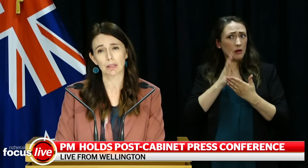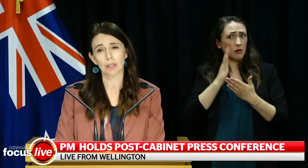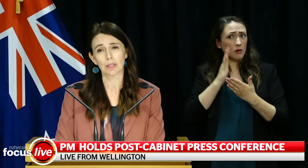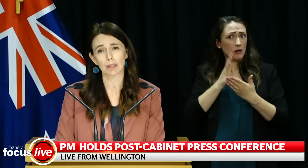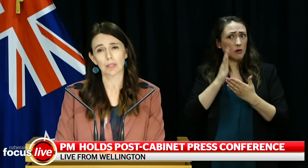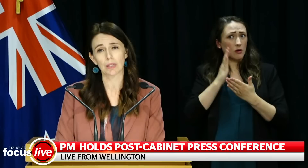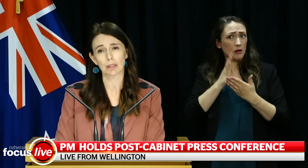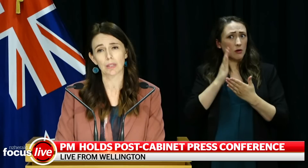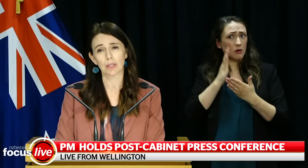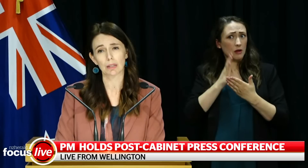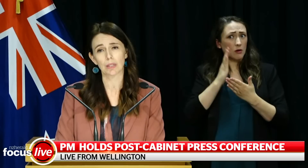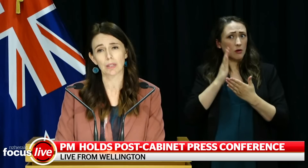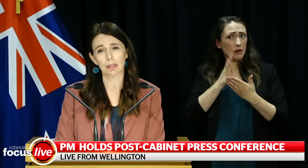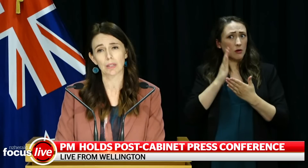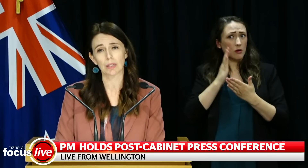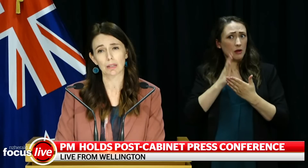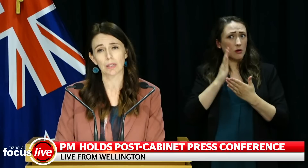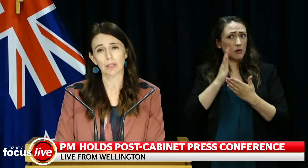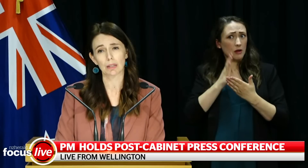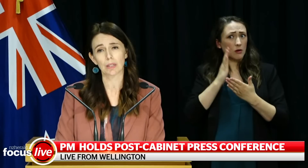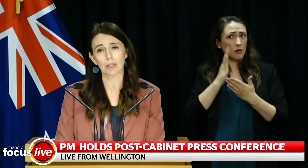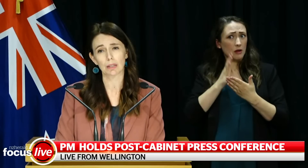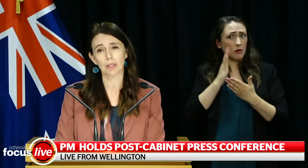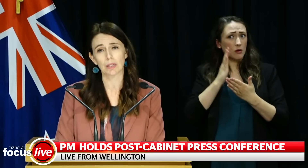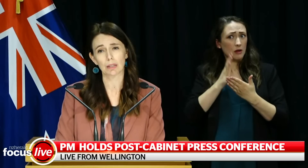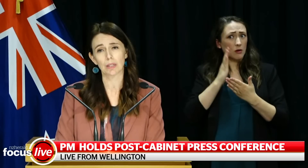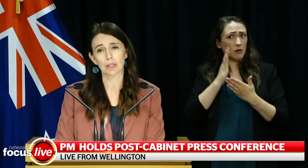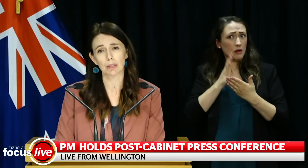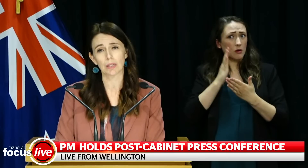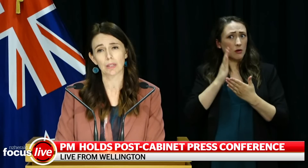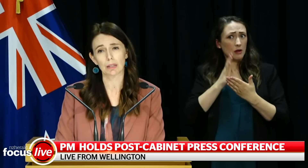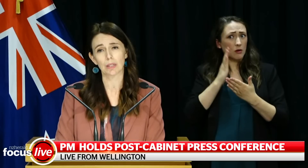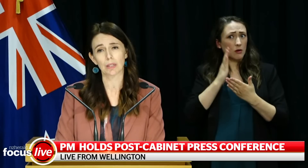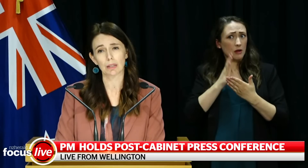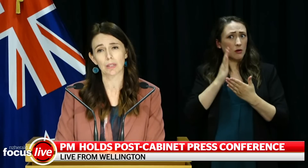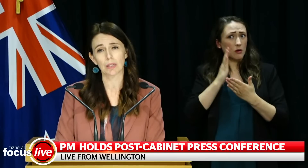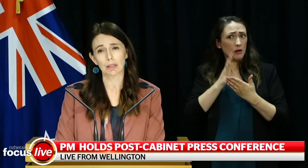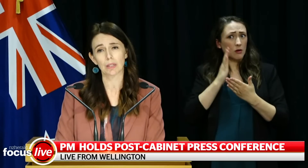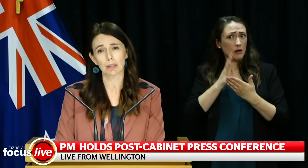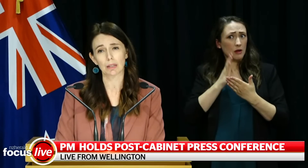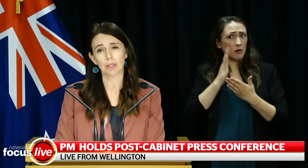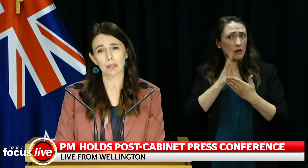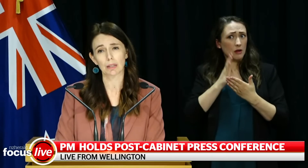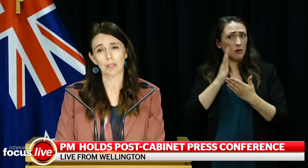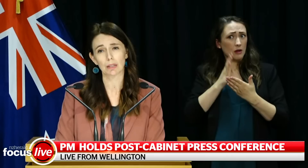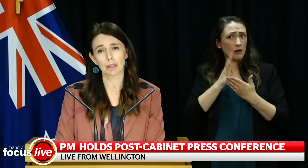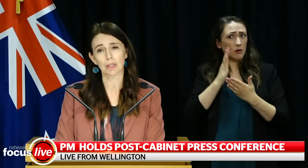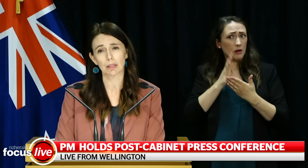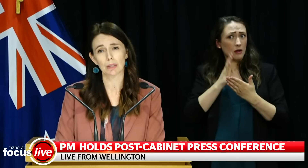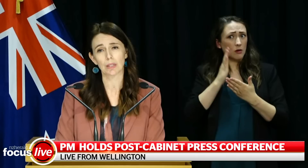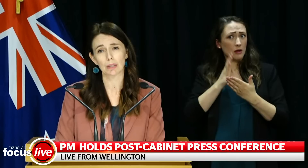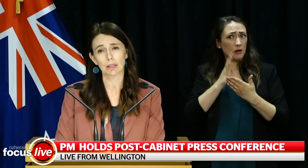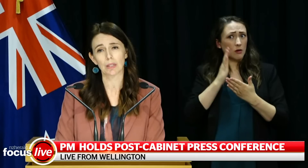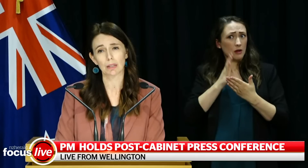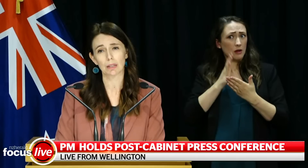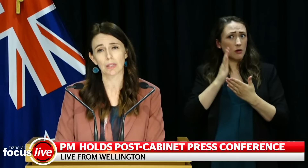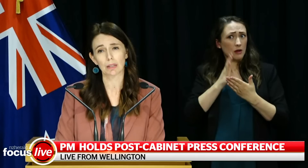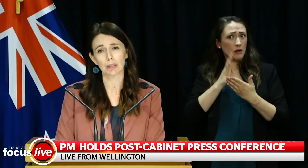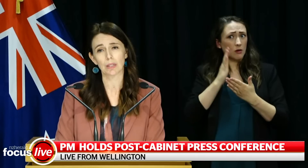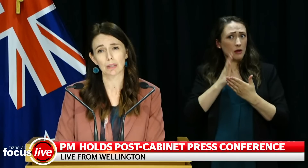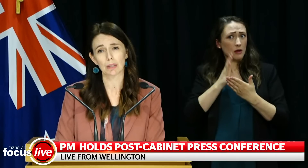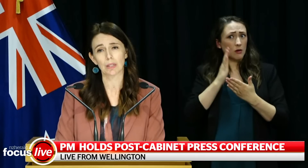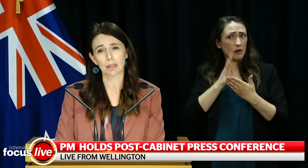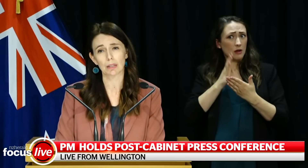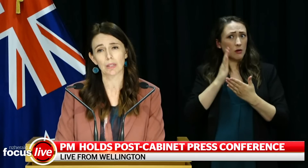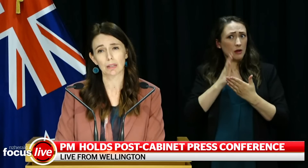we do know is likely to continue to change for the better is that in a week period, in the previous weeks, we saw